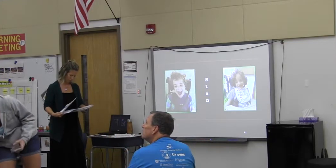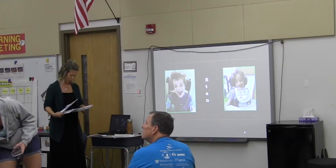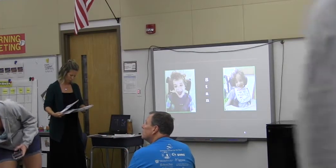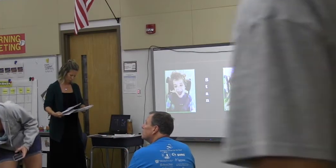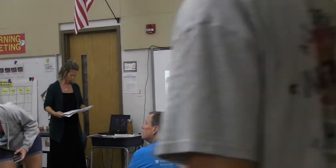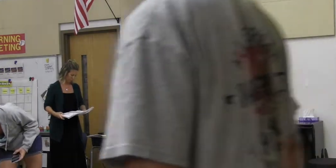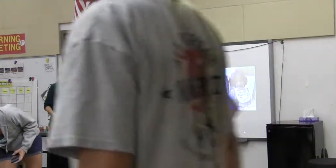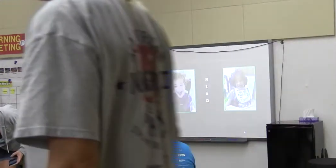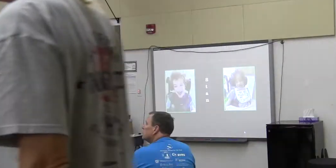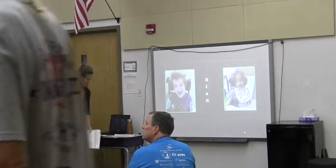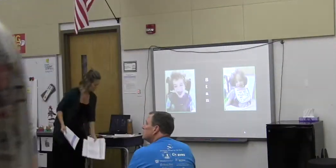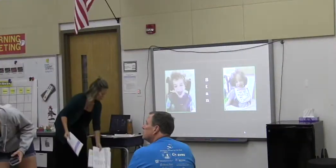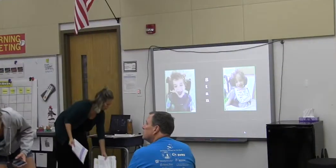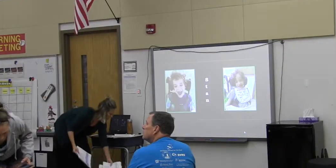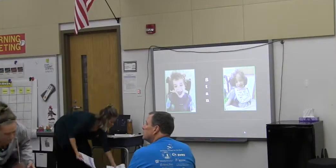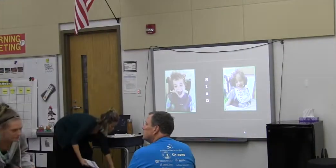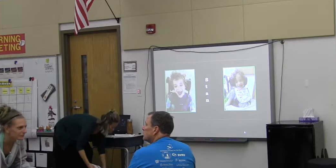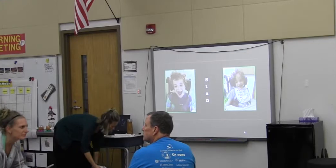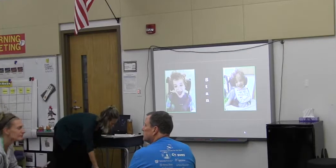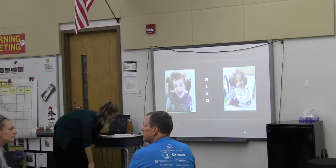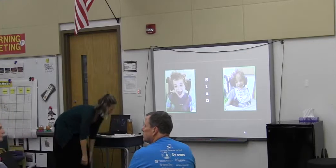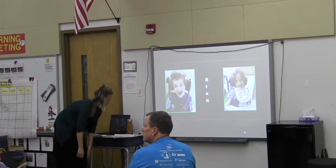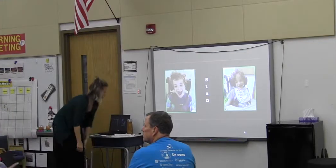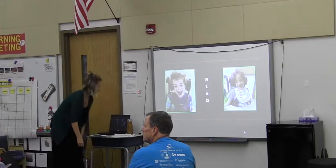I've done